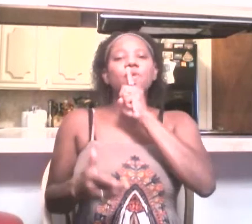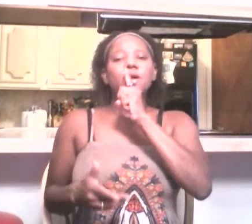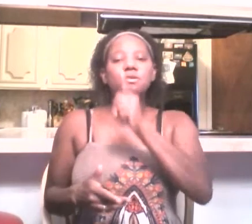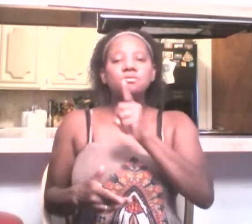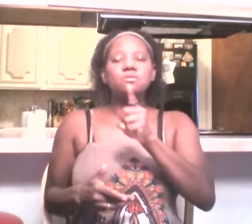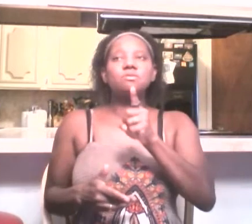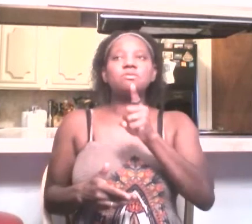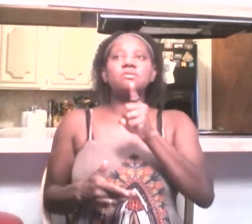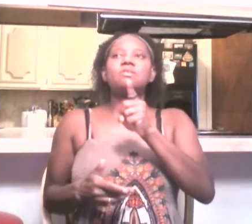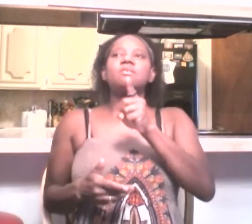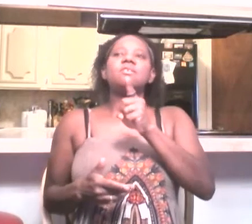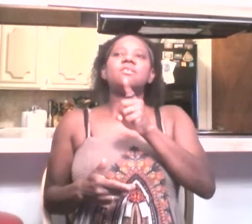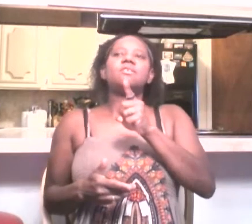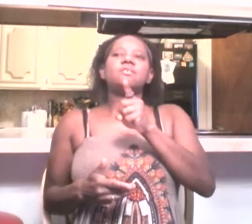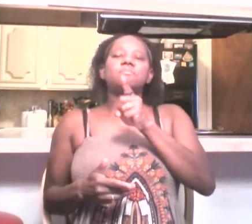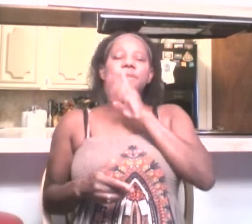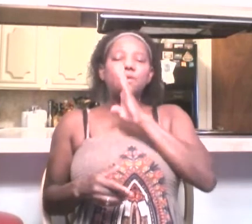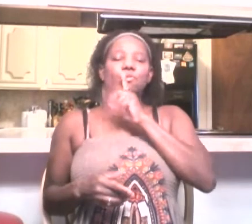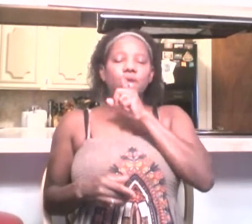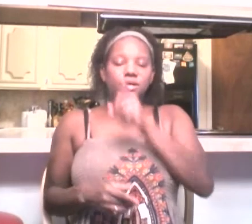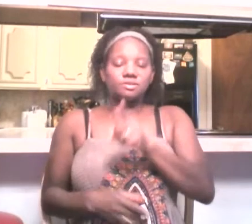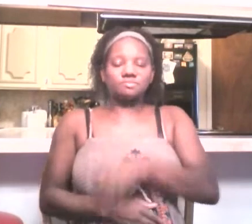real. Be real.